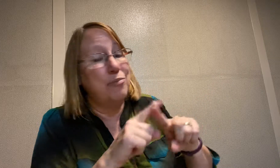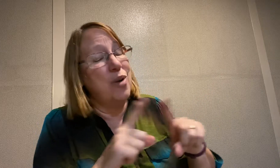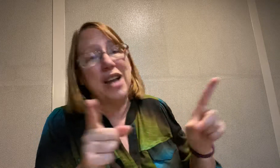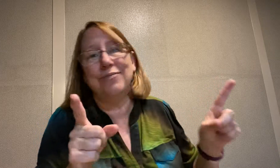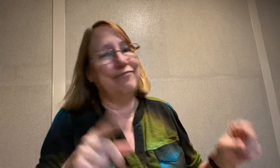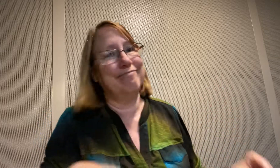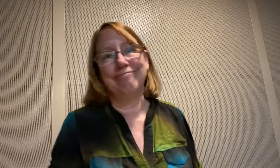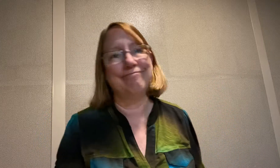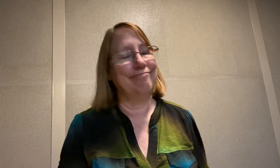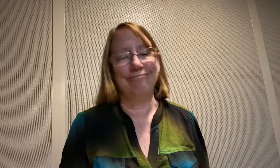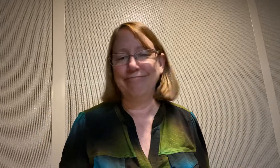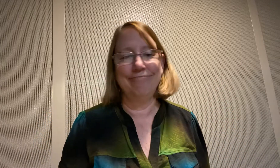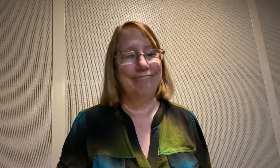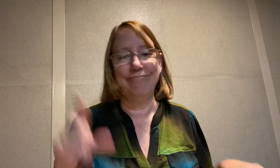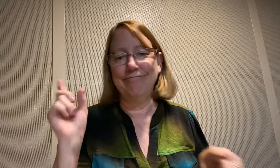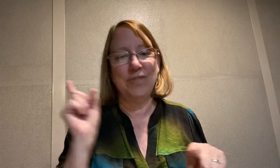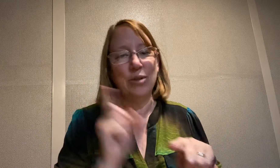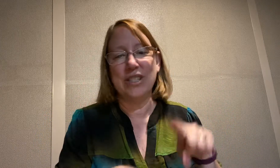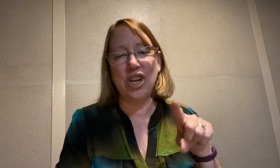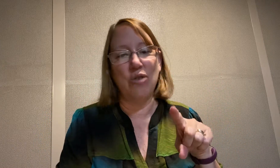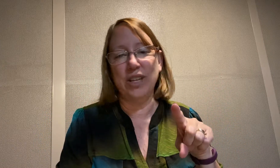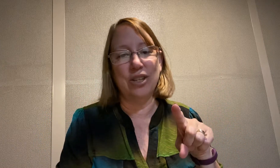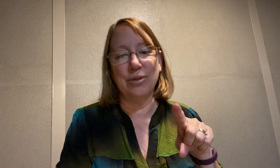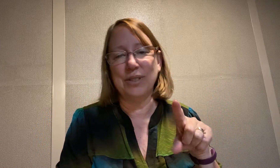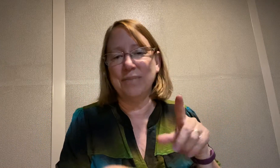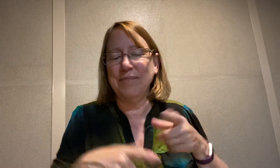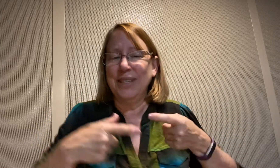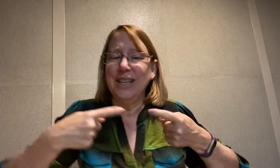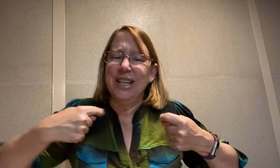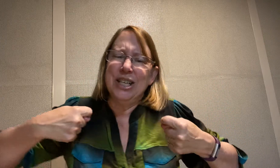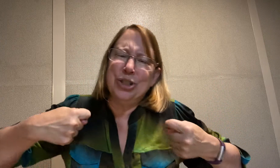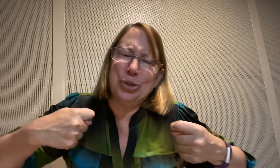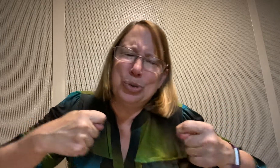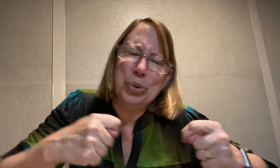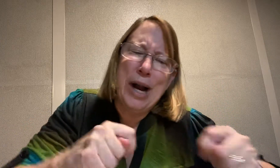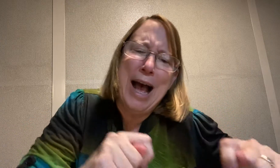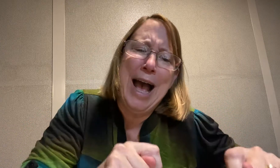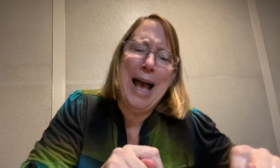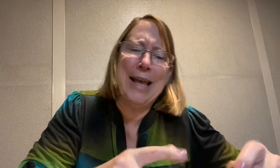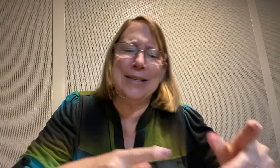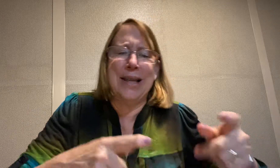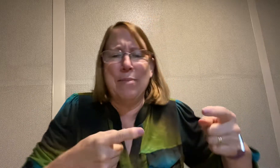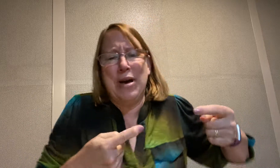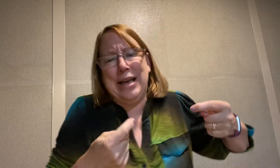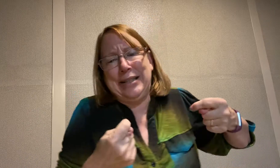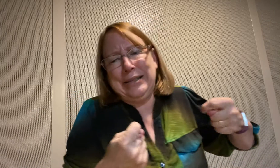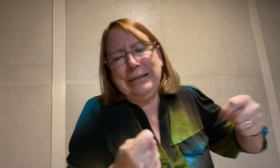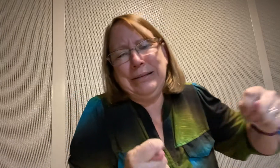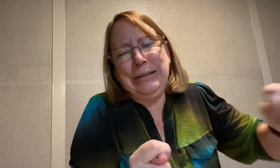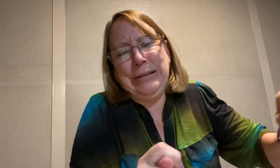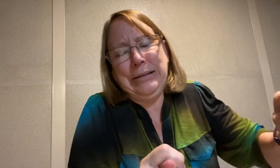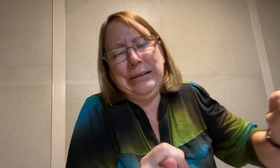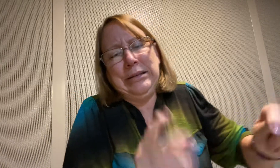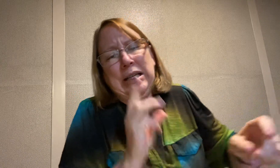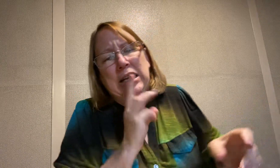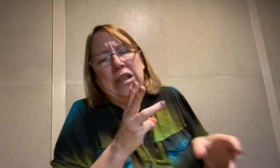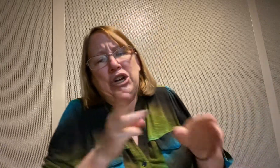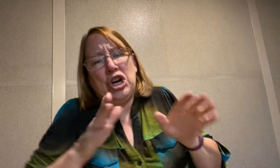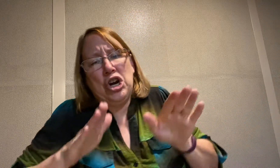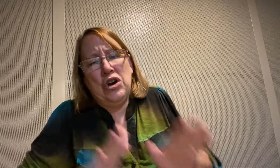but there's no use. Try as I might, the